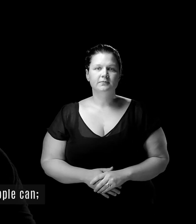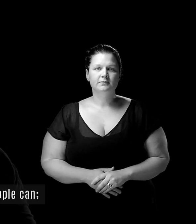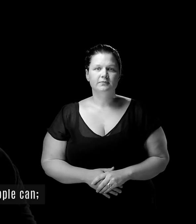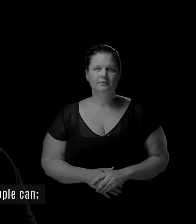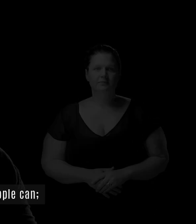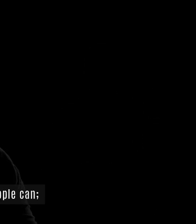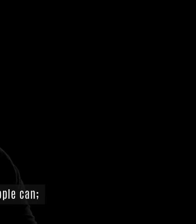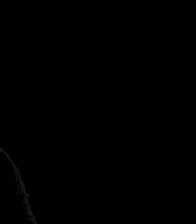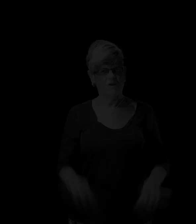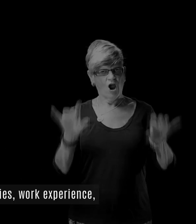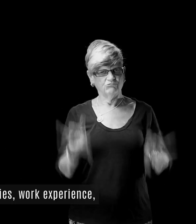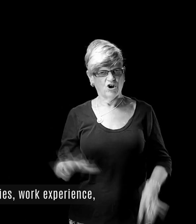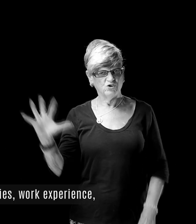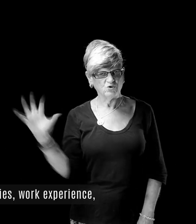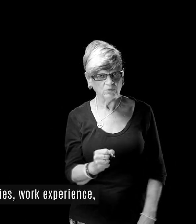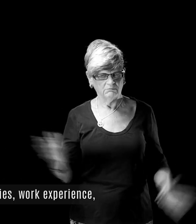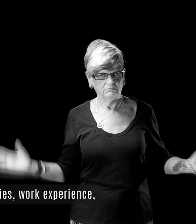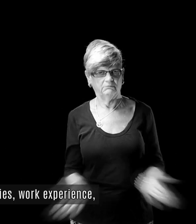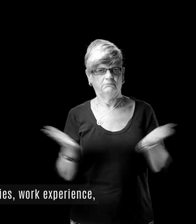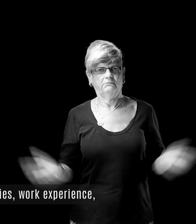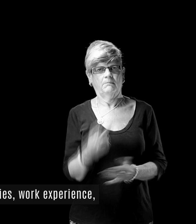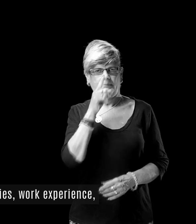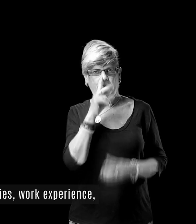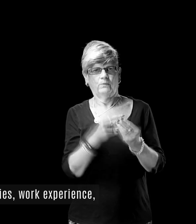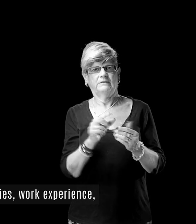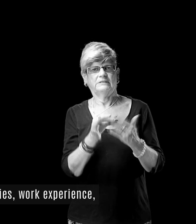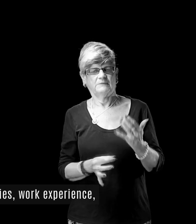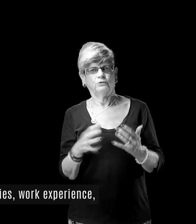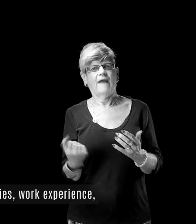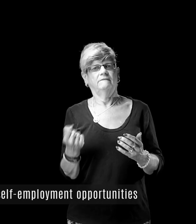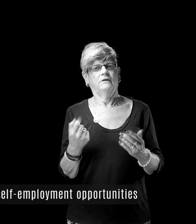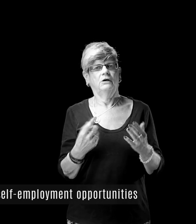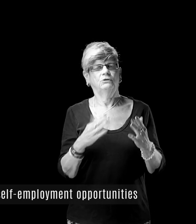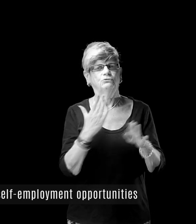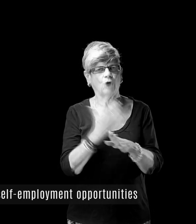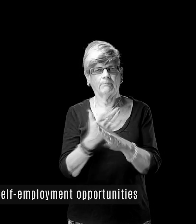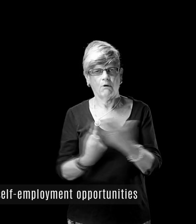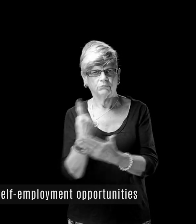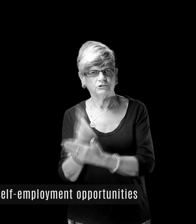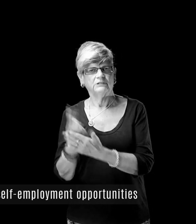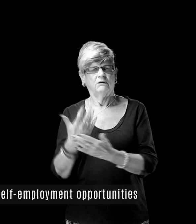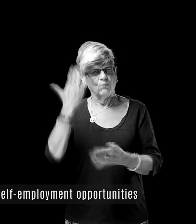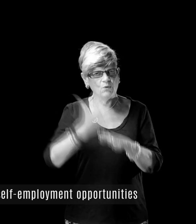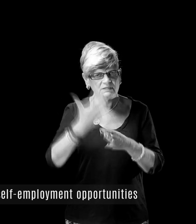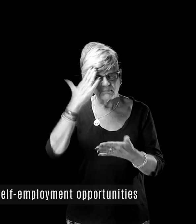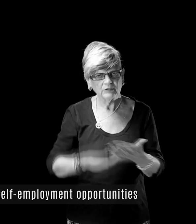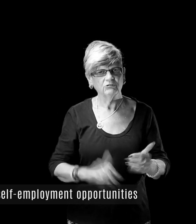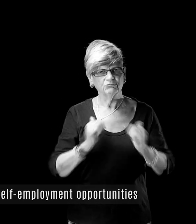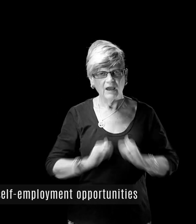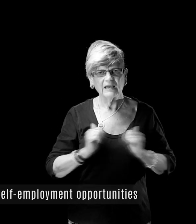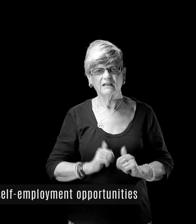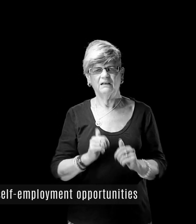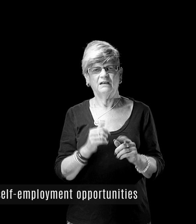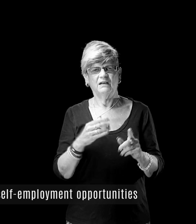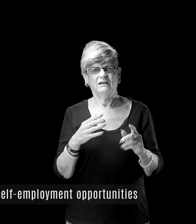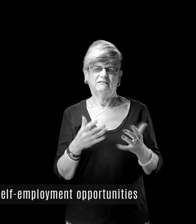other people can. Encourage job opportunities, work experience, training, careers advancement, and